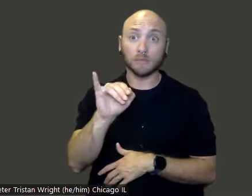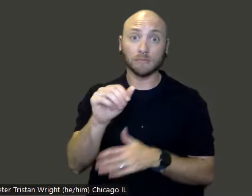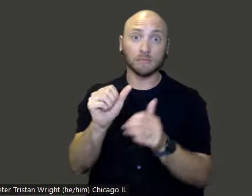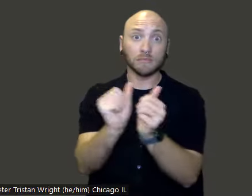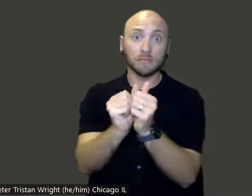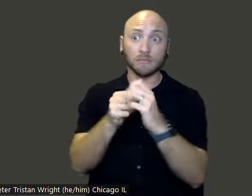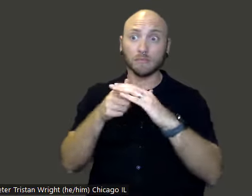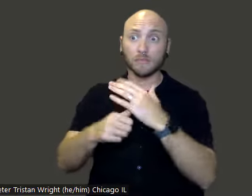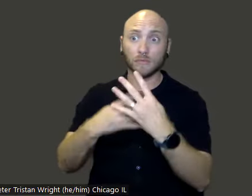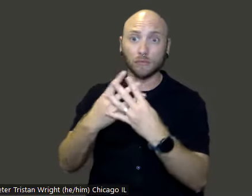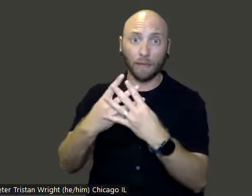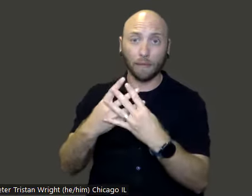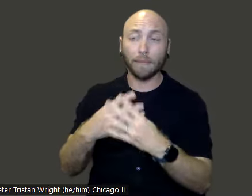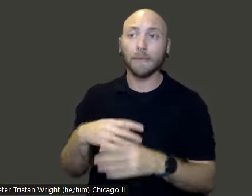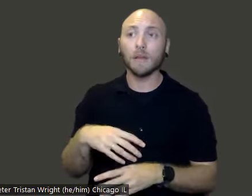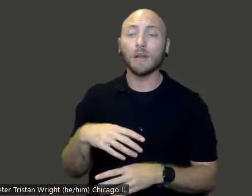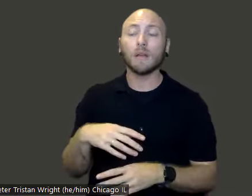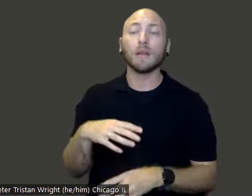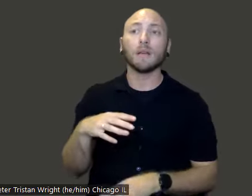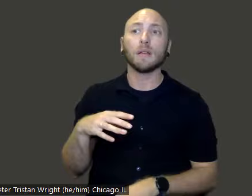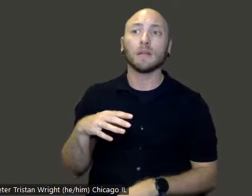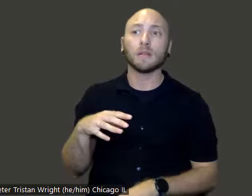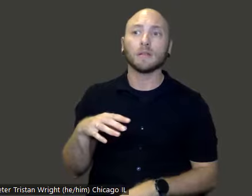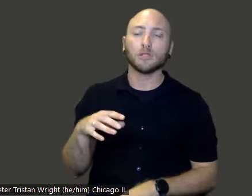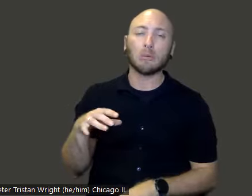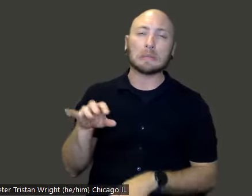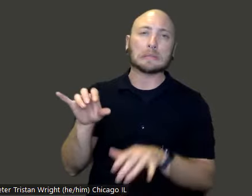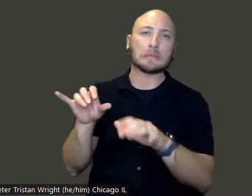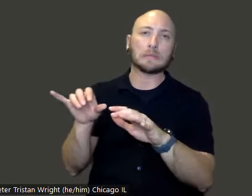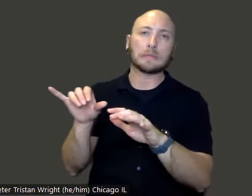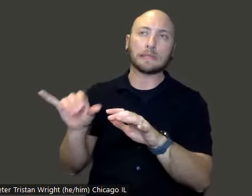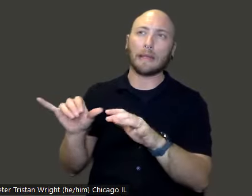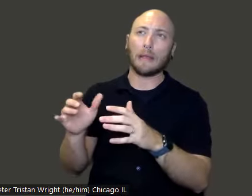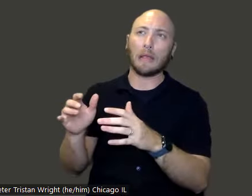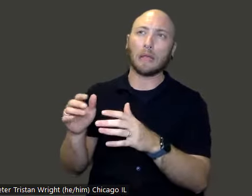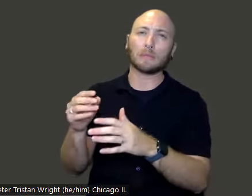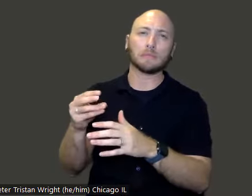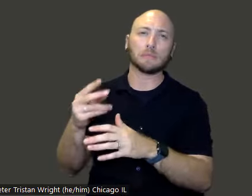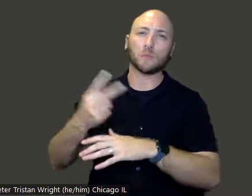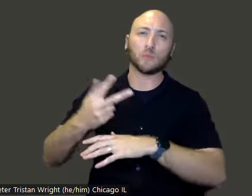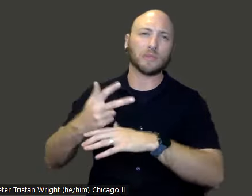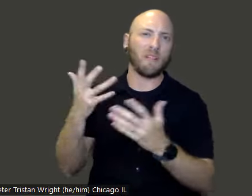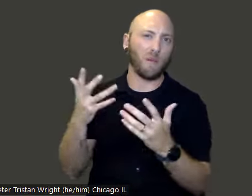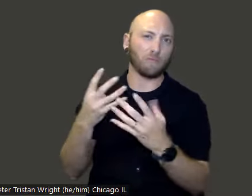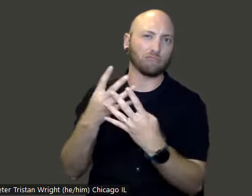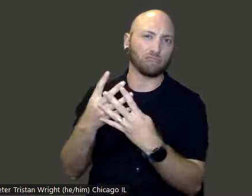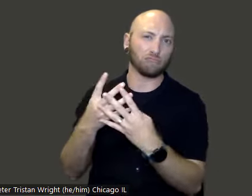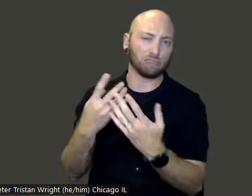My dad got out of jail after a little, I think it was just a few days.